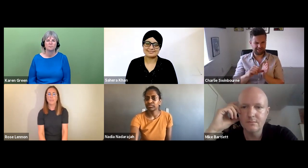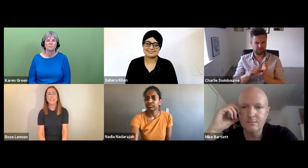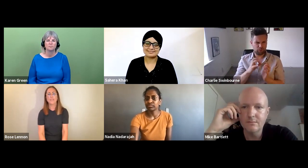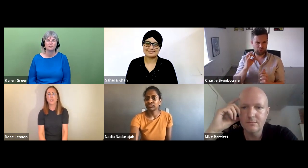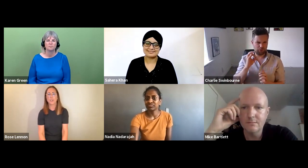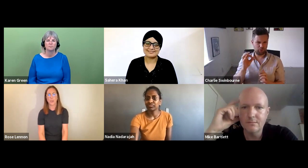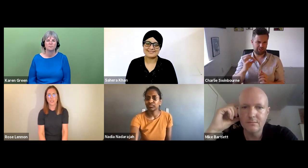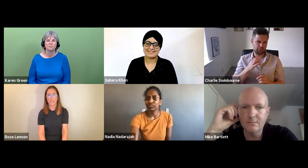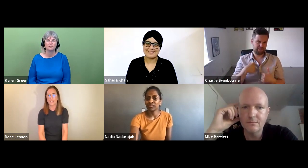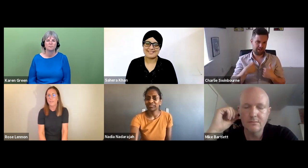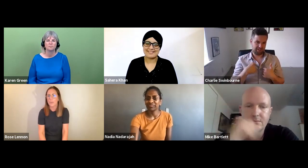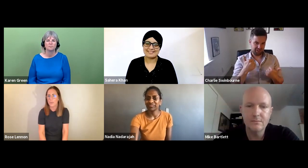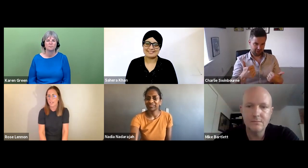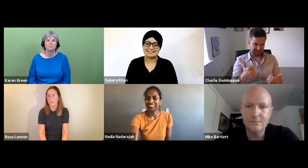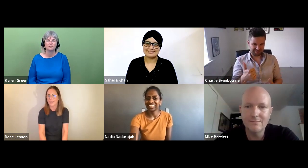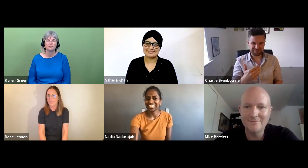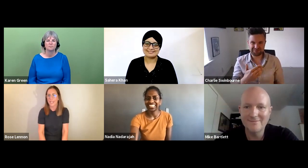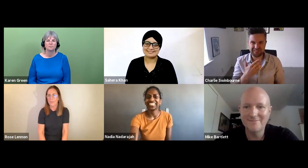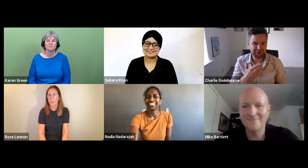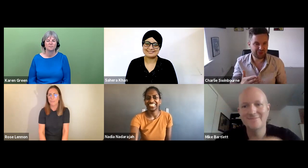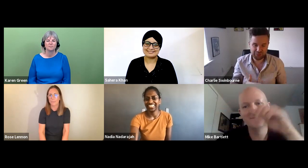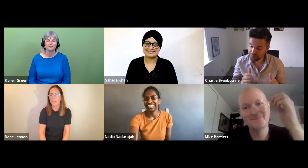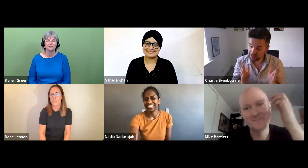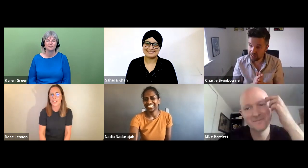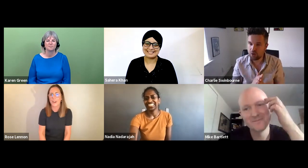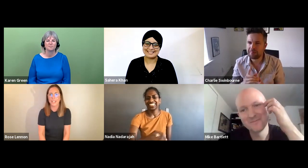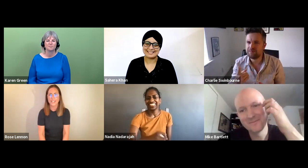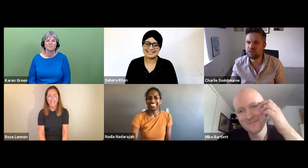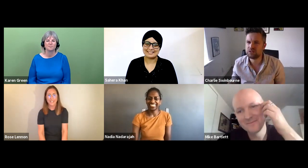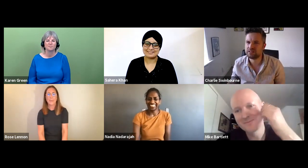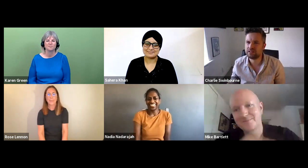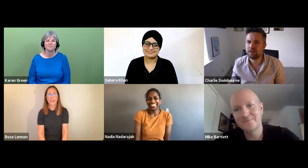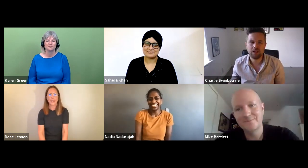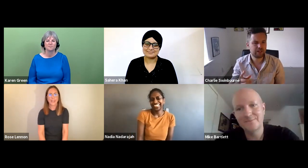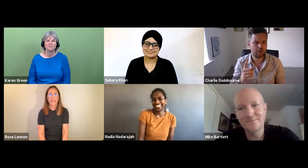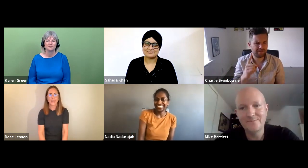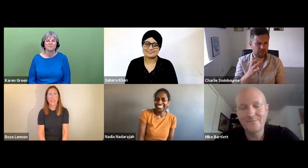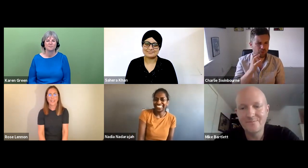Please think of good questions, difficult questions. That's what we want to encourage.